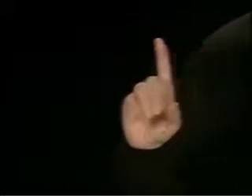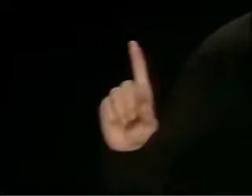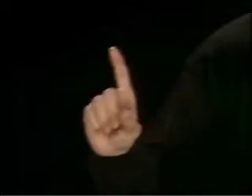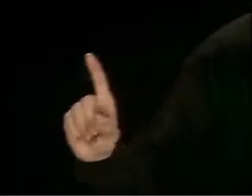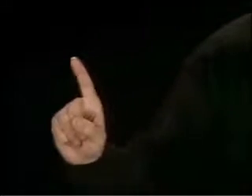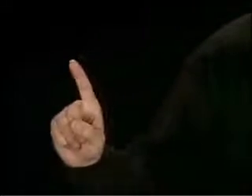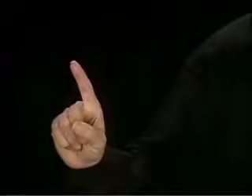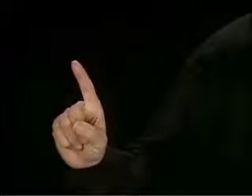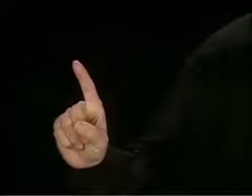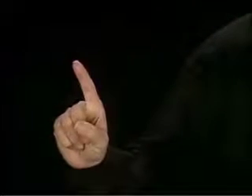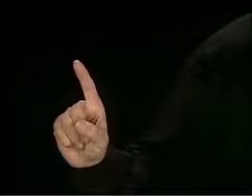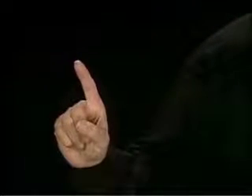81,